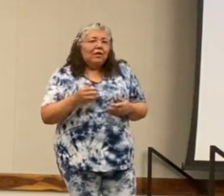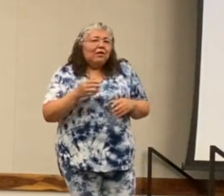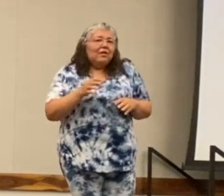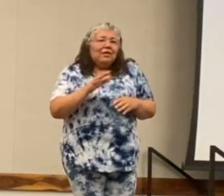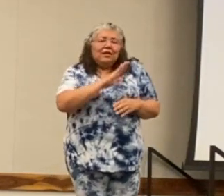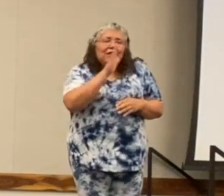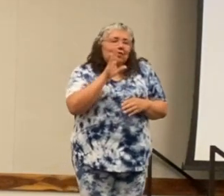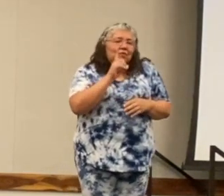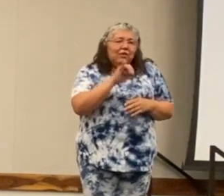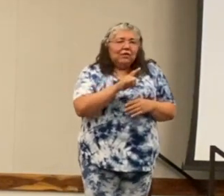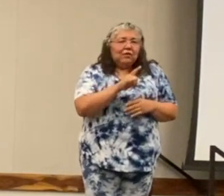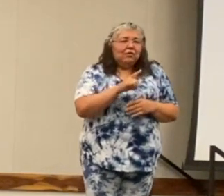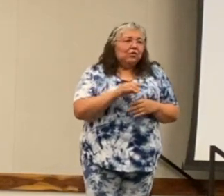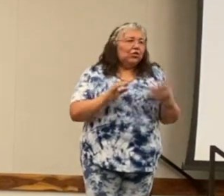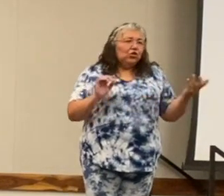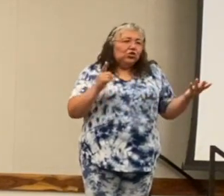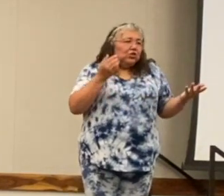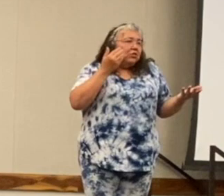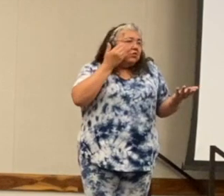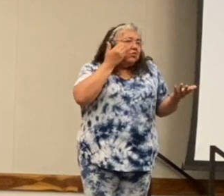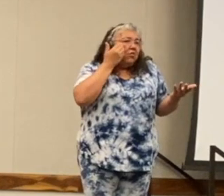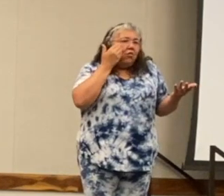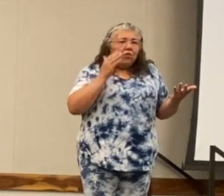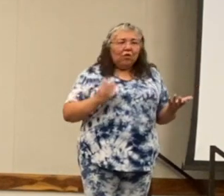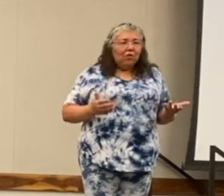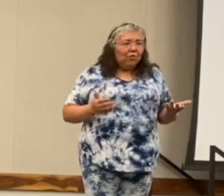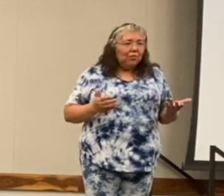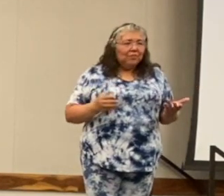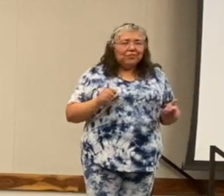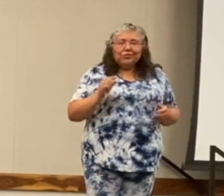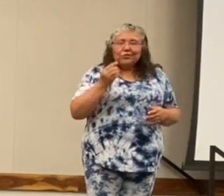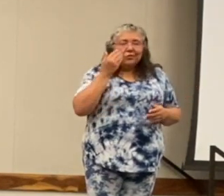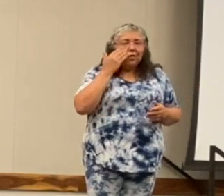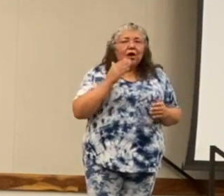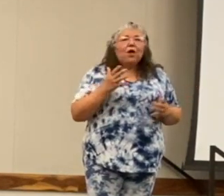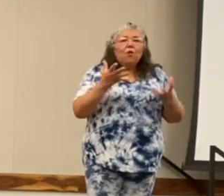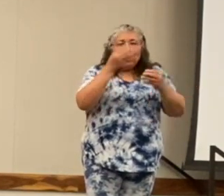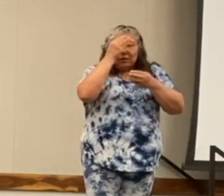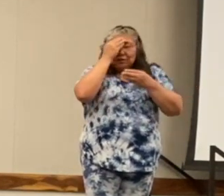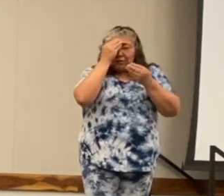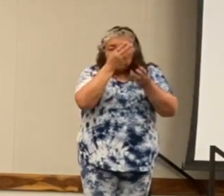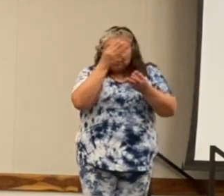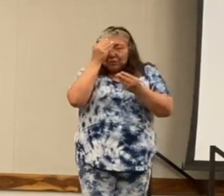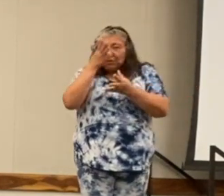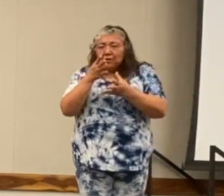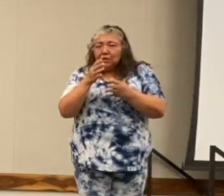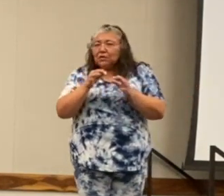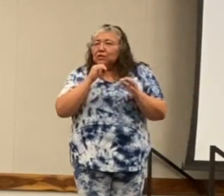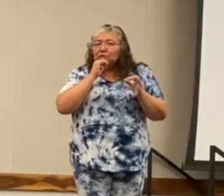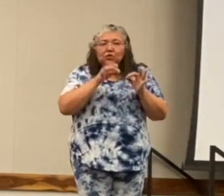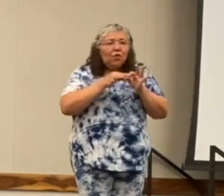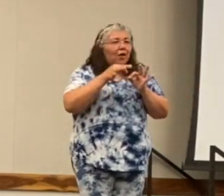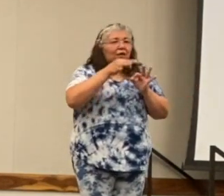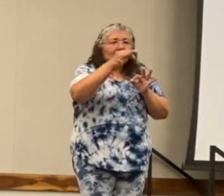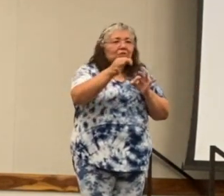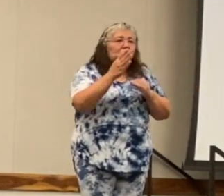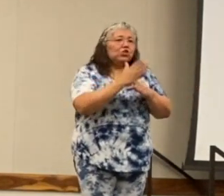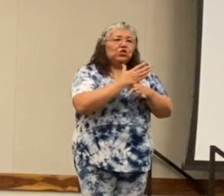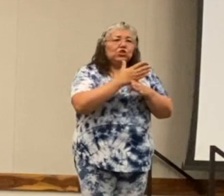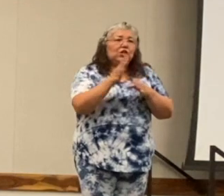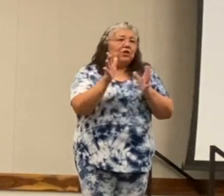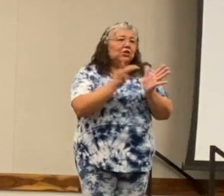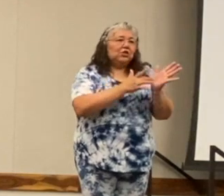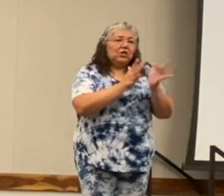know. You just don't know. So I want to say to you today is don't hesitate when it comes to sharing Jesus